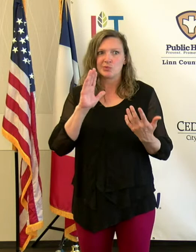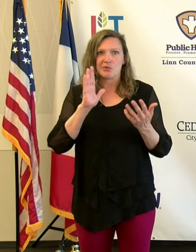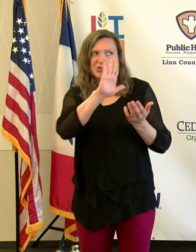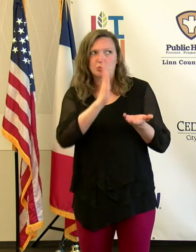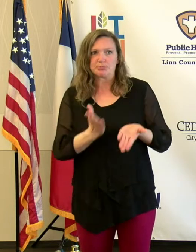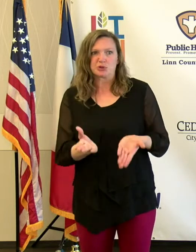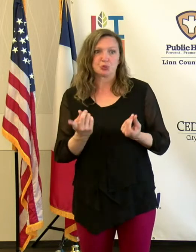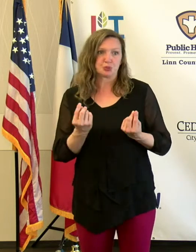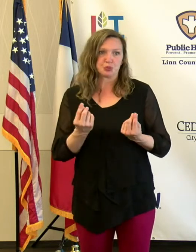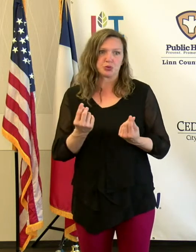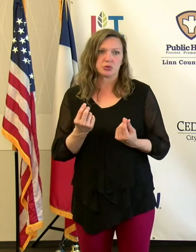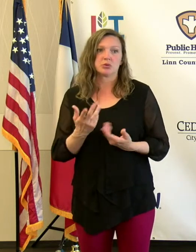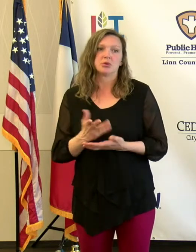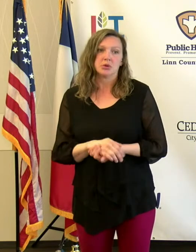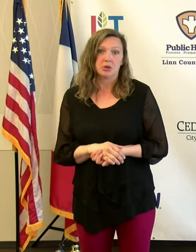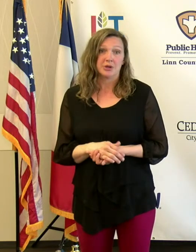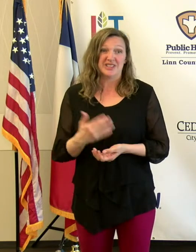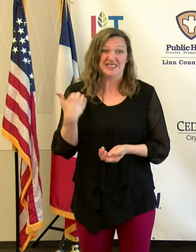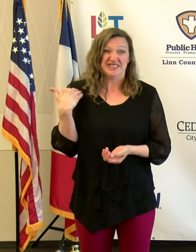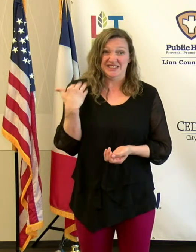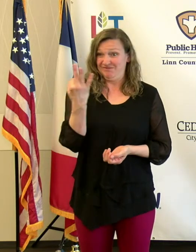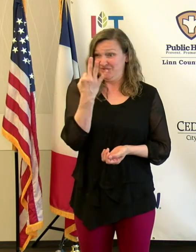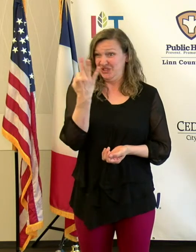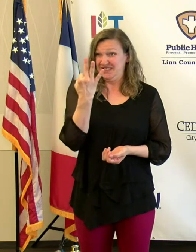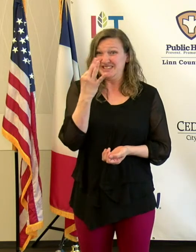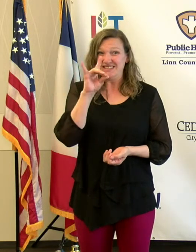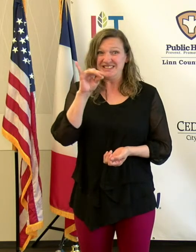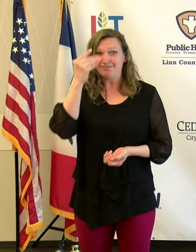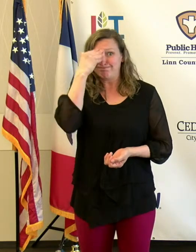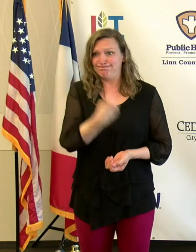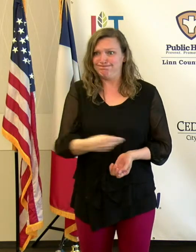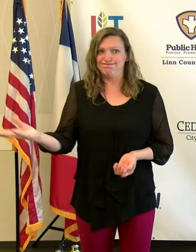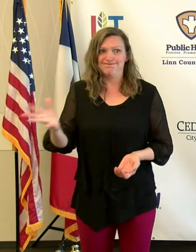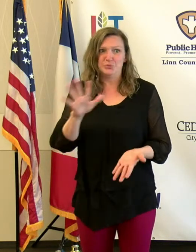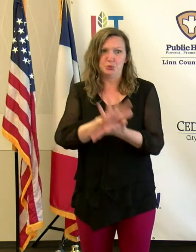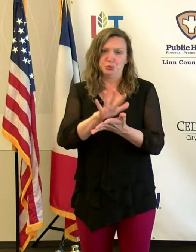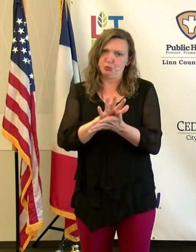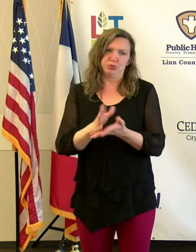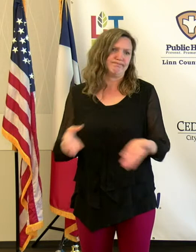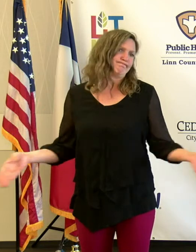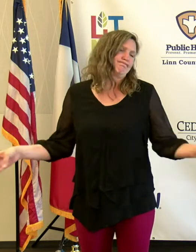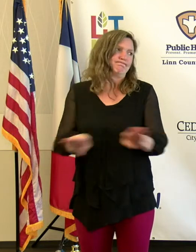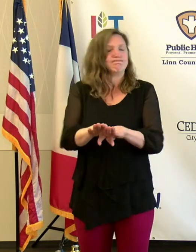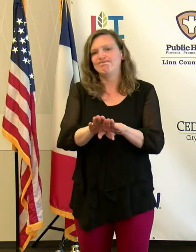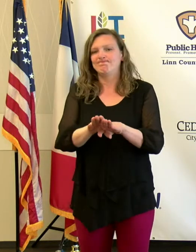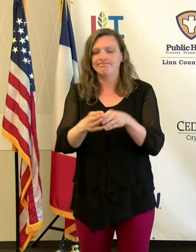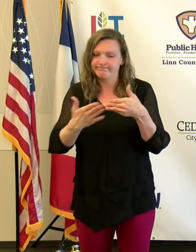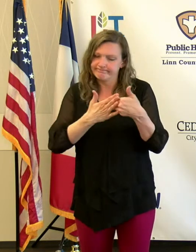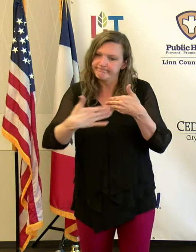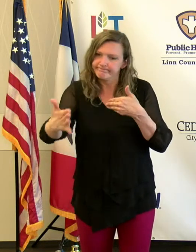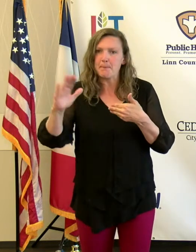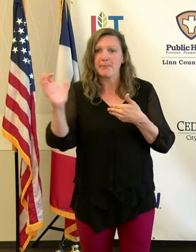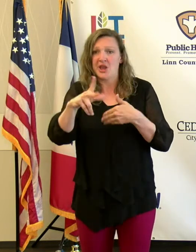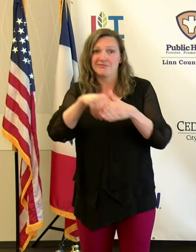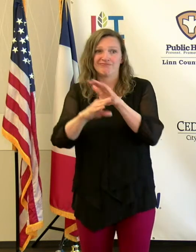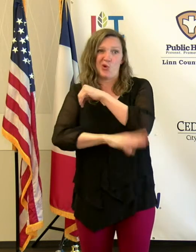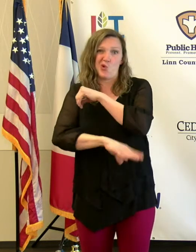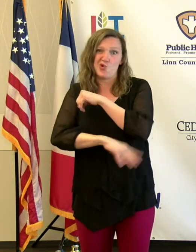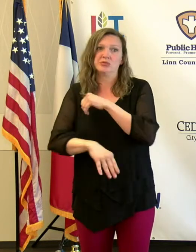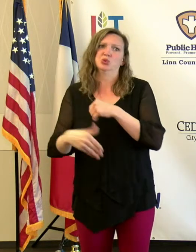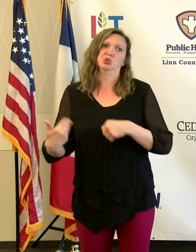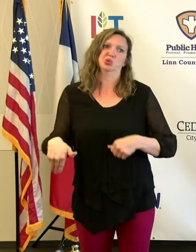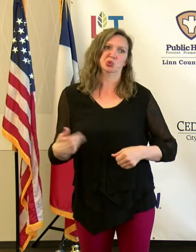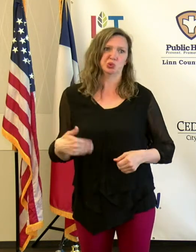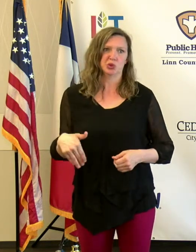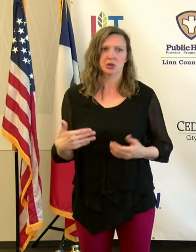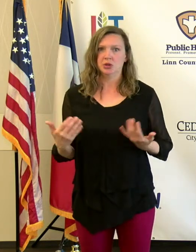year. That means that districts in Grantwood AEA, along with all districts around the state, including our 7-county service area,